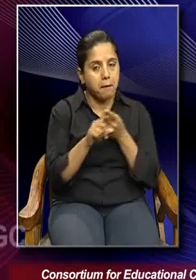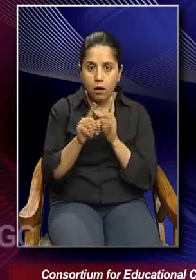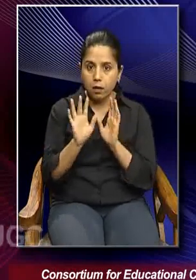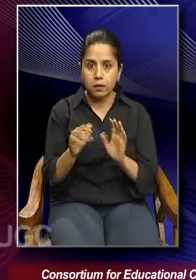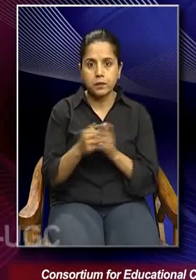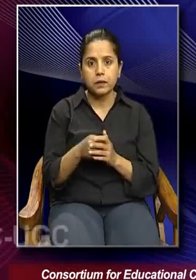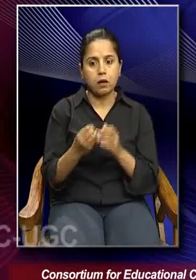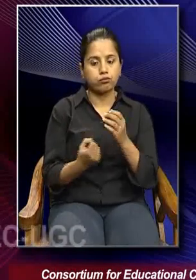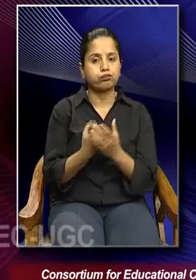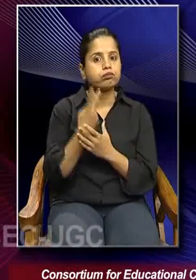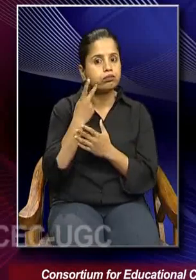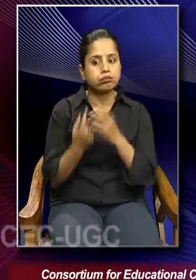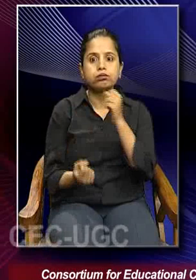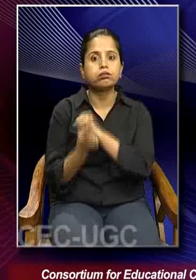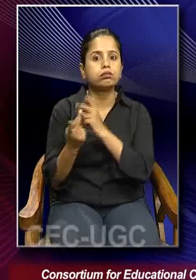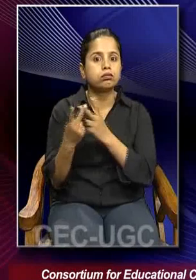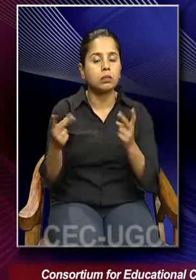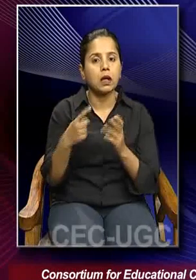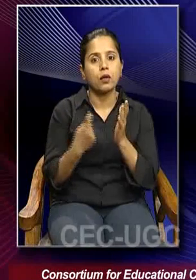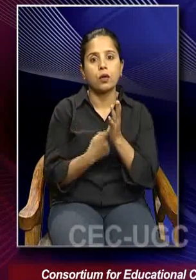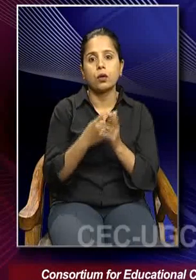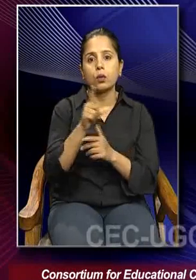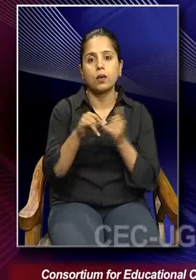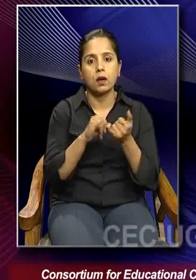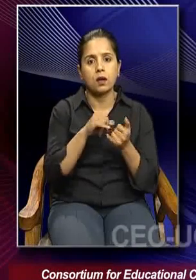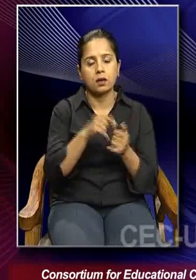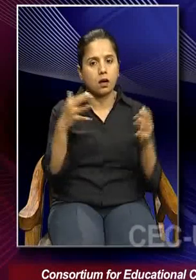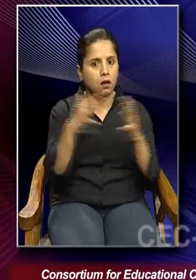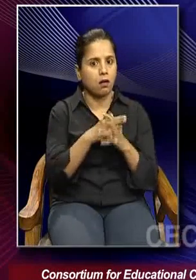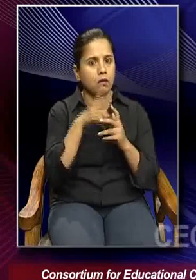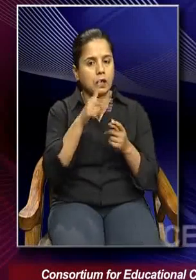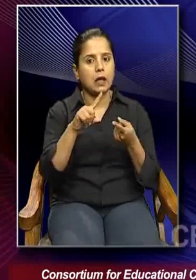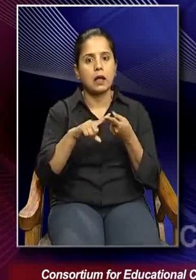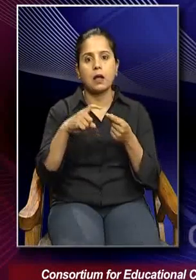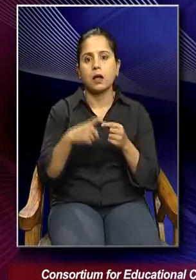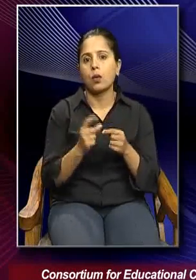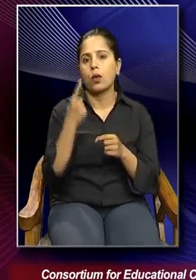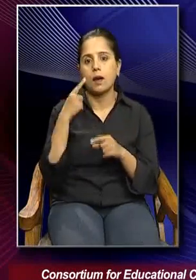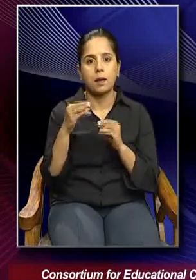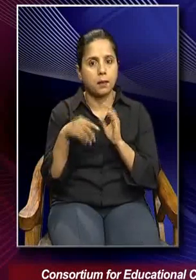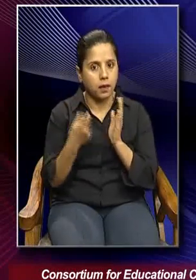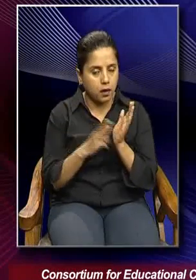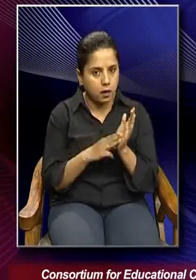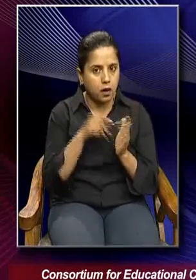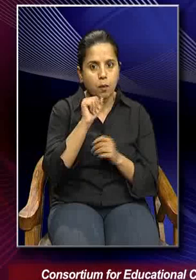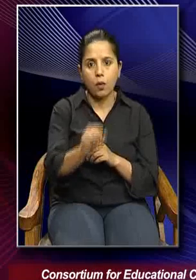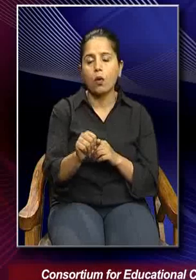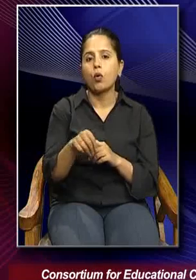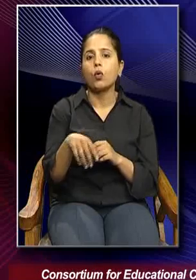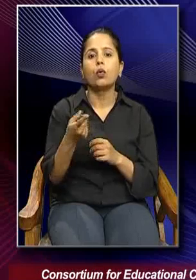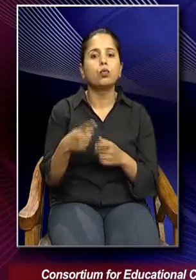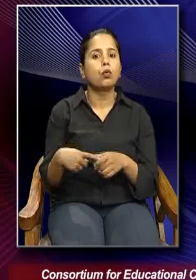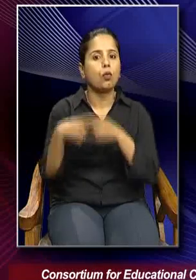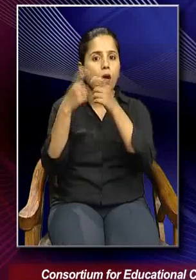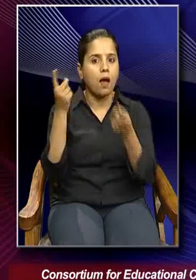that arises and the rajas, it disturbs the equilibrium of the gunas, that's when the